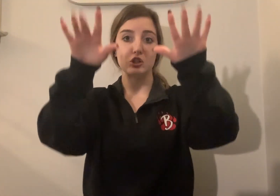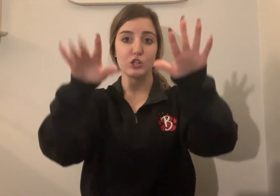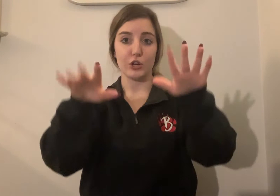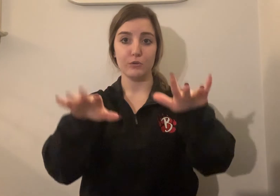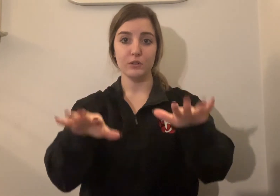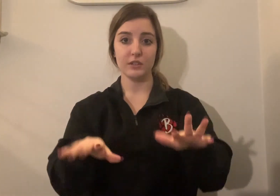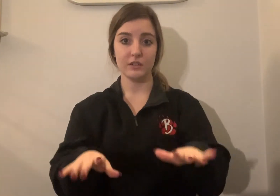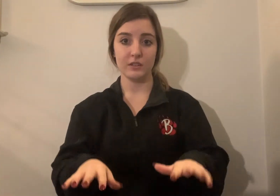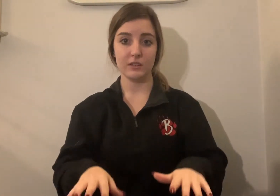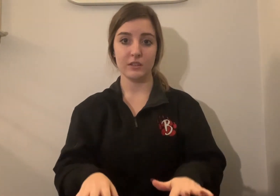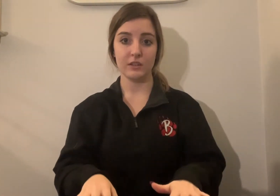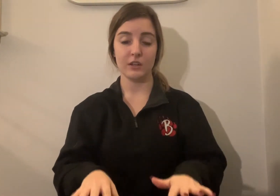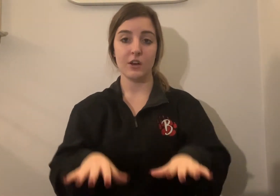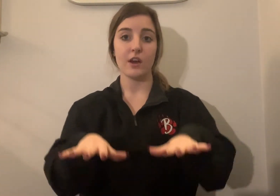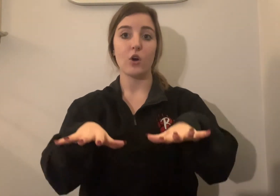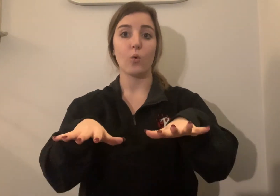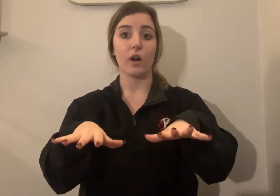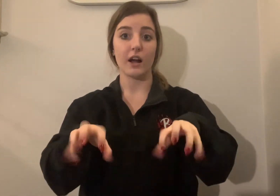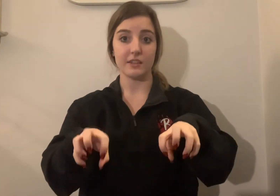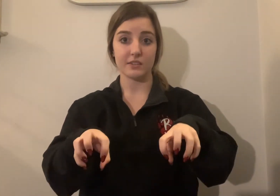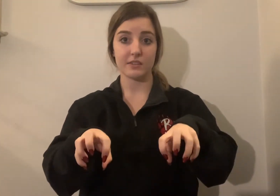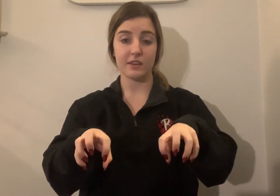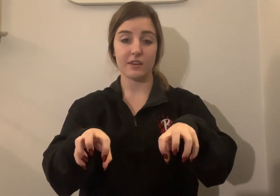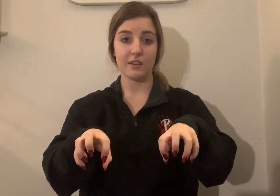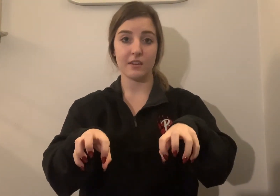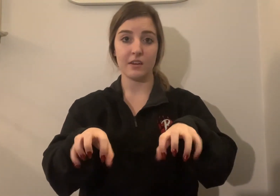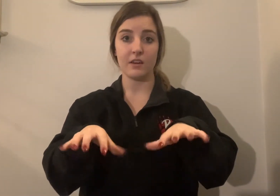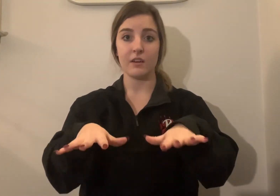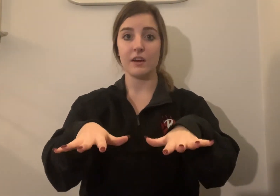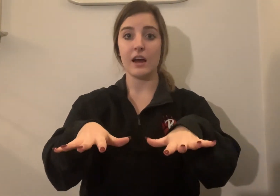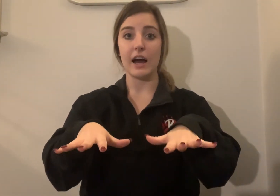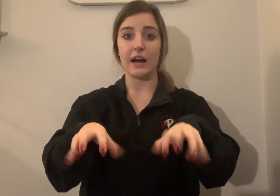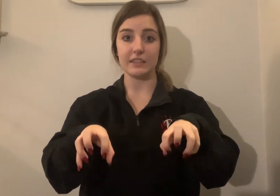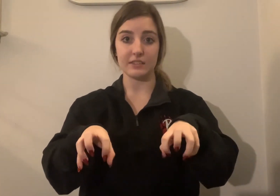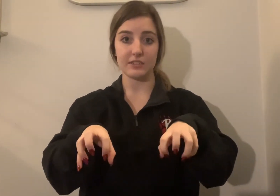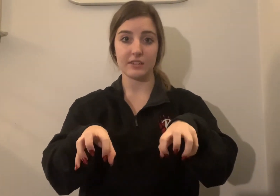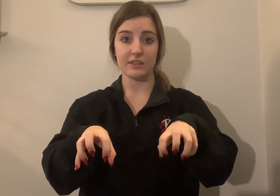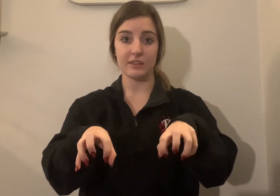snow, or ice, ice,